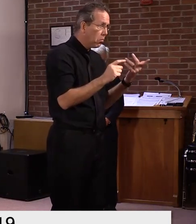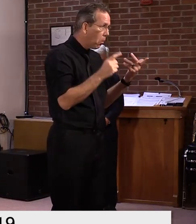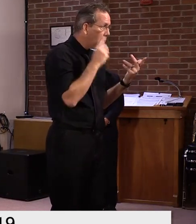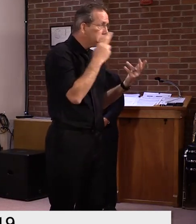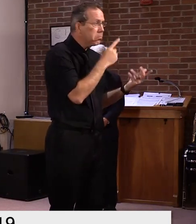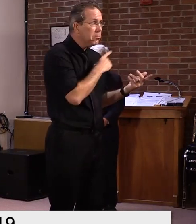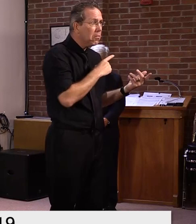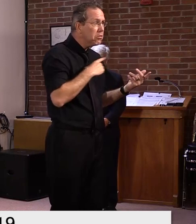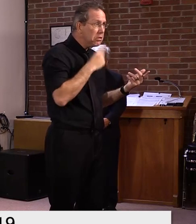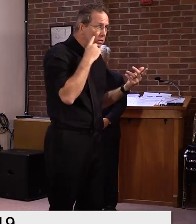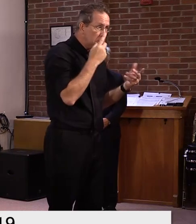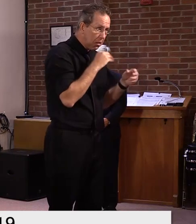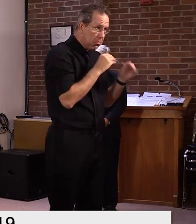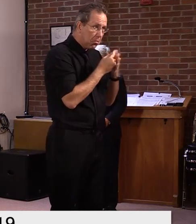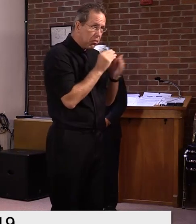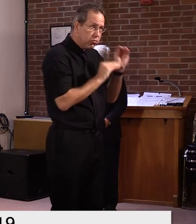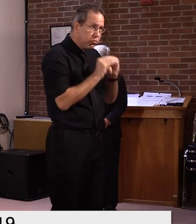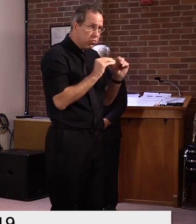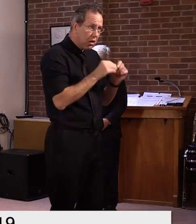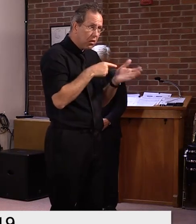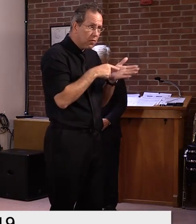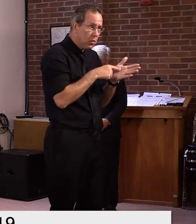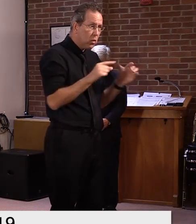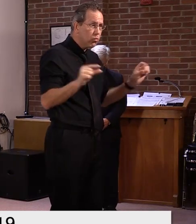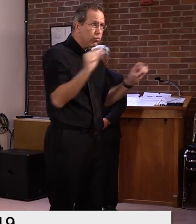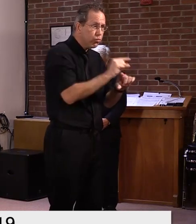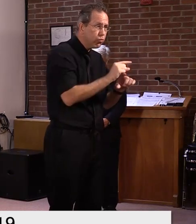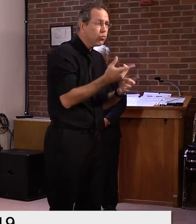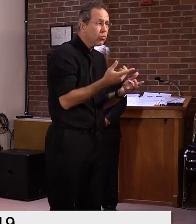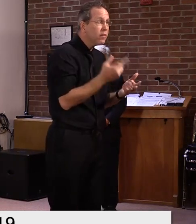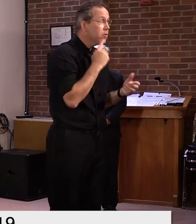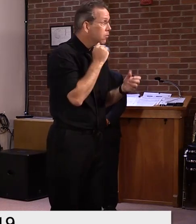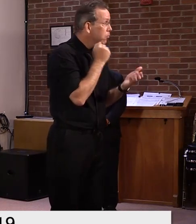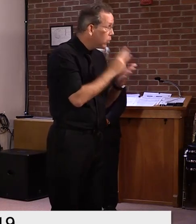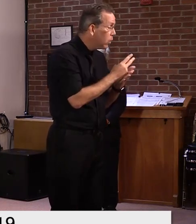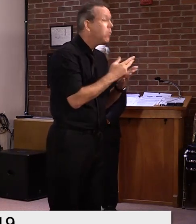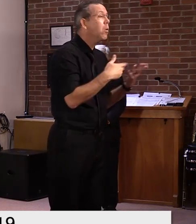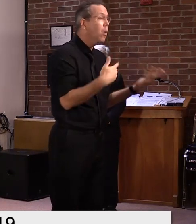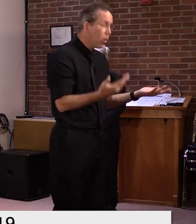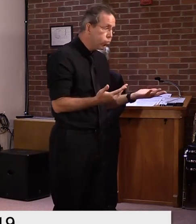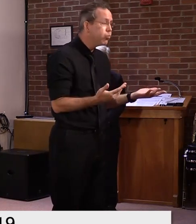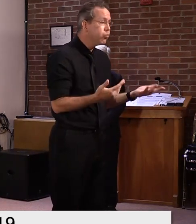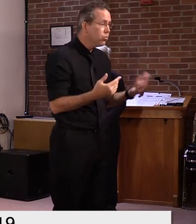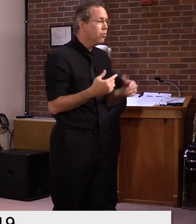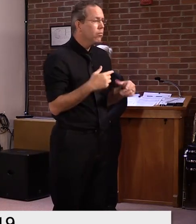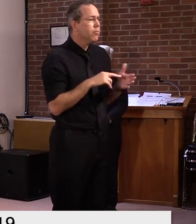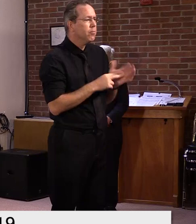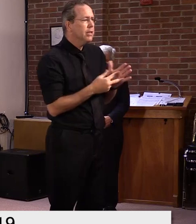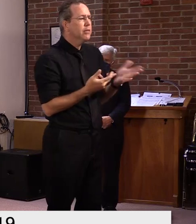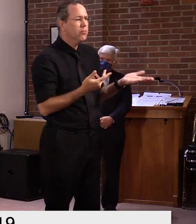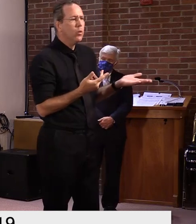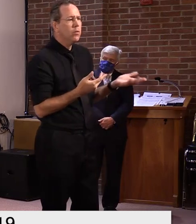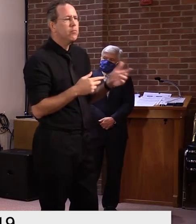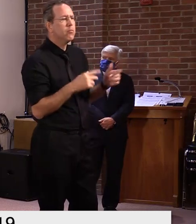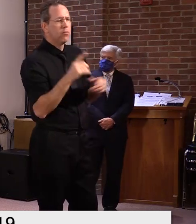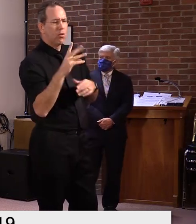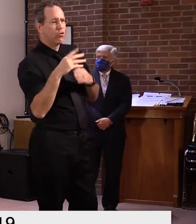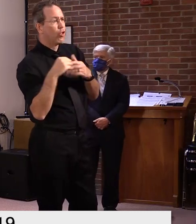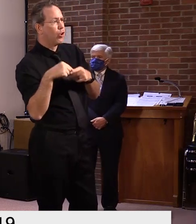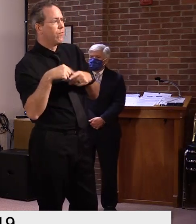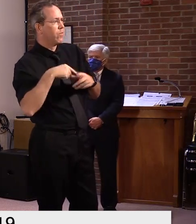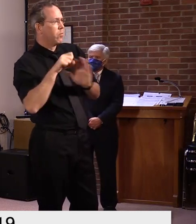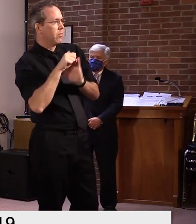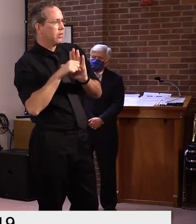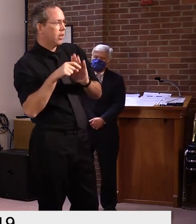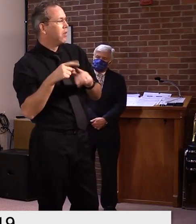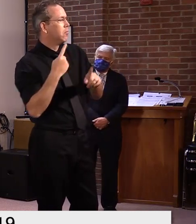They'll be taking that up soon and see whether we add the $100 on to that benefit. But this